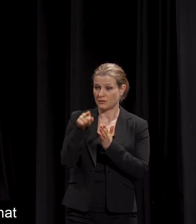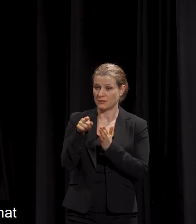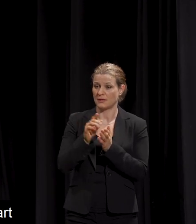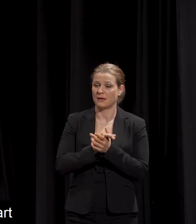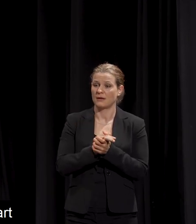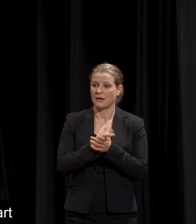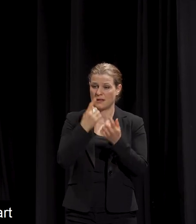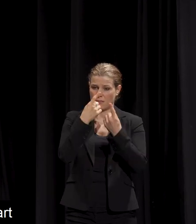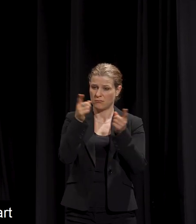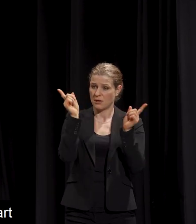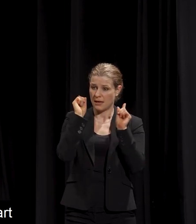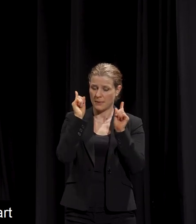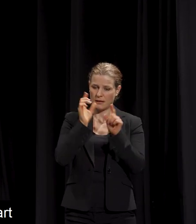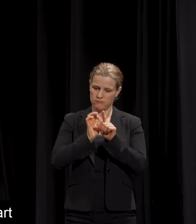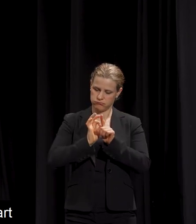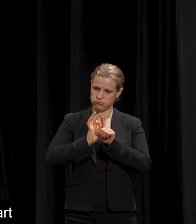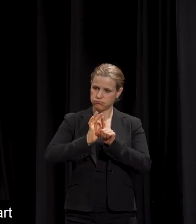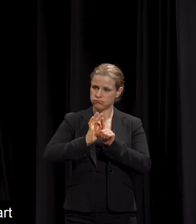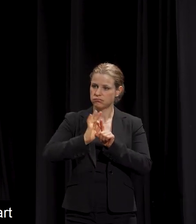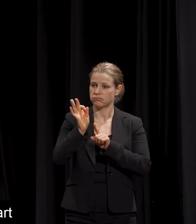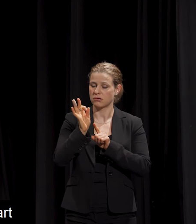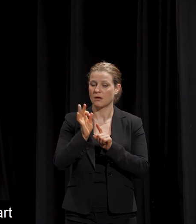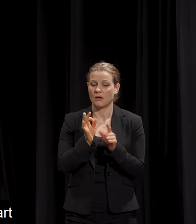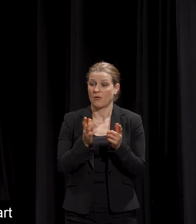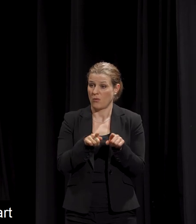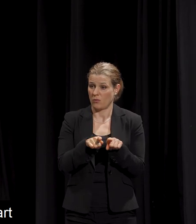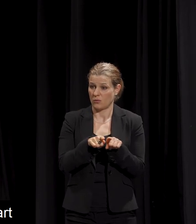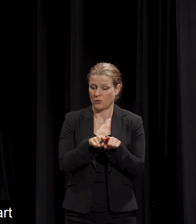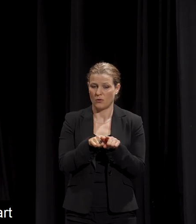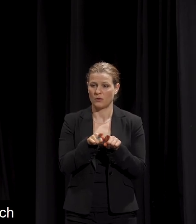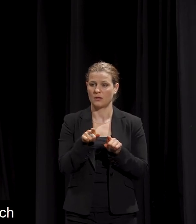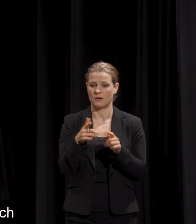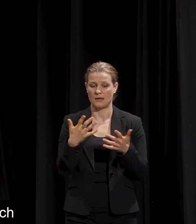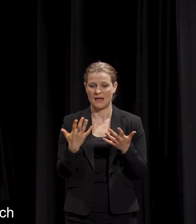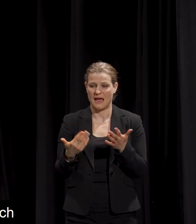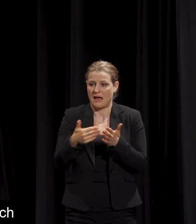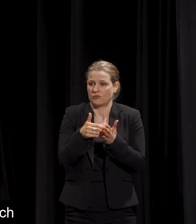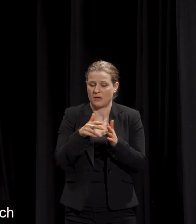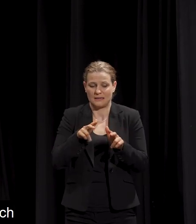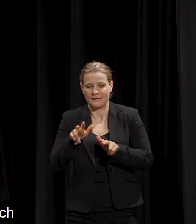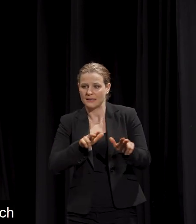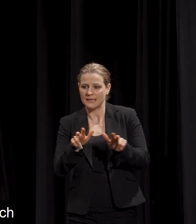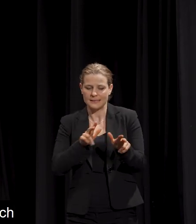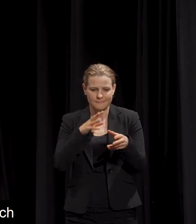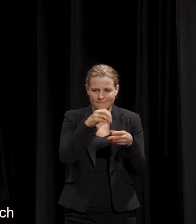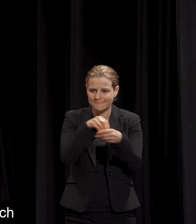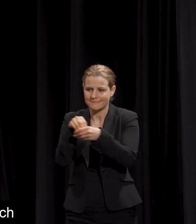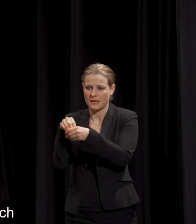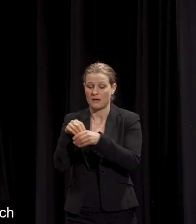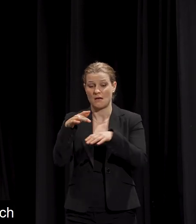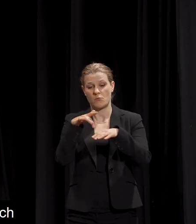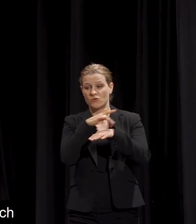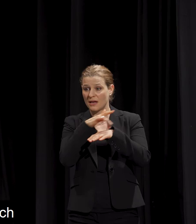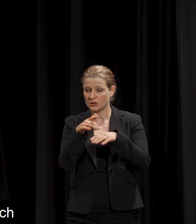excellent academic growth as well as taken part and excelled in a number of extracurricular activities such as